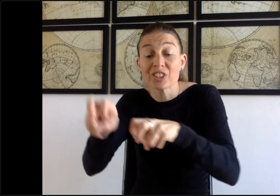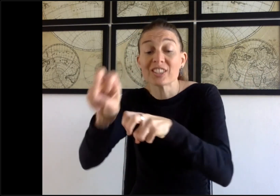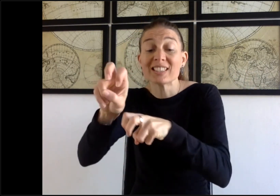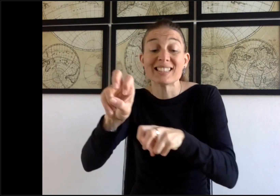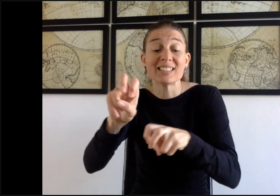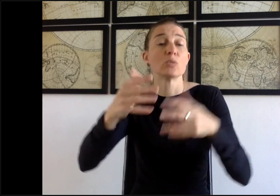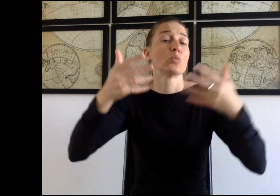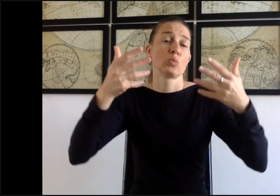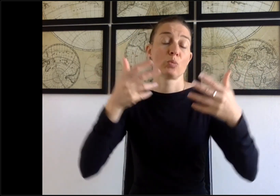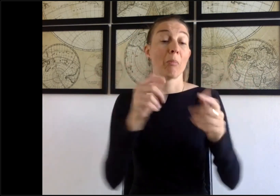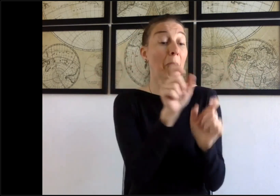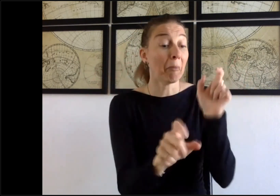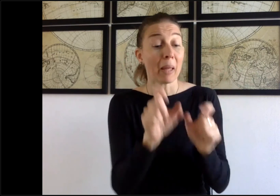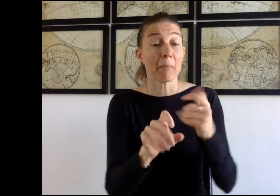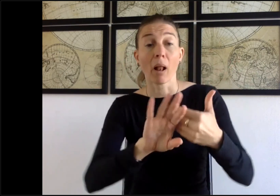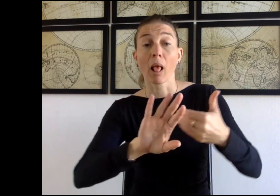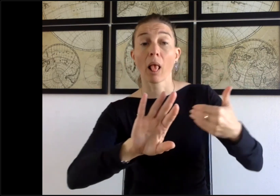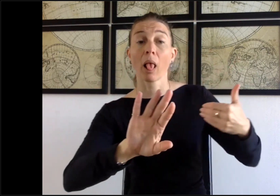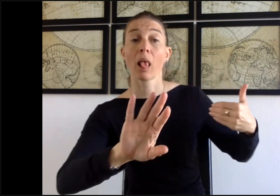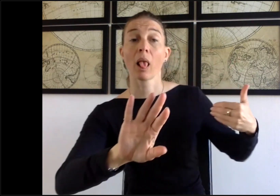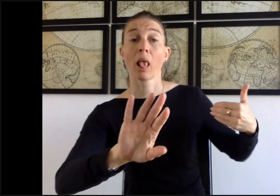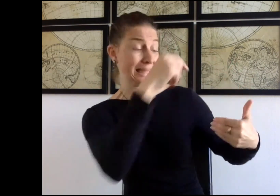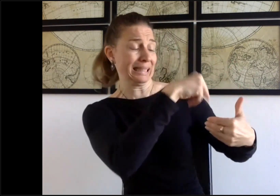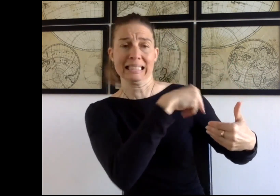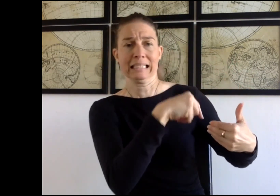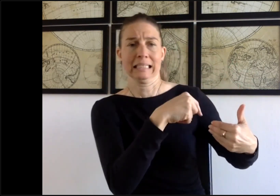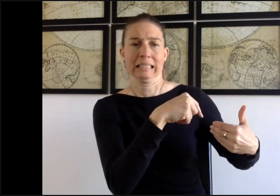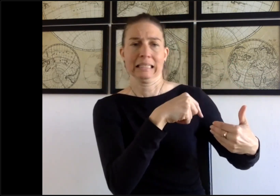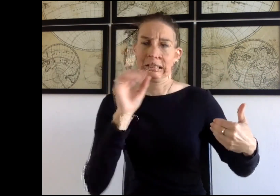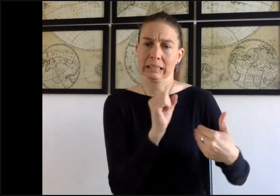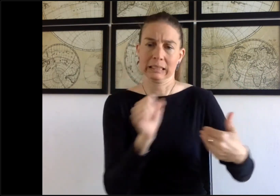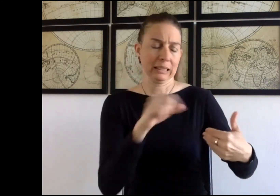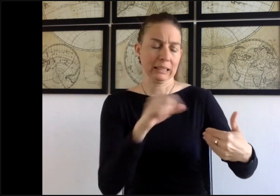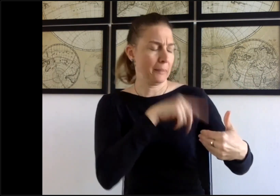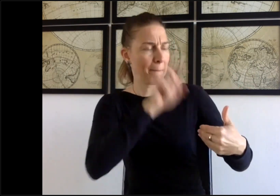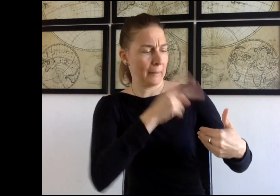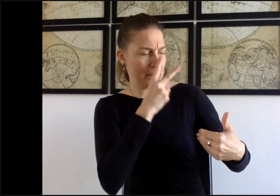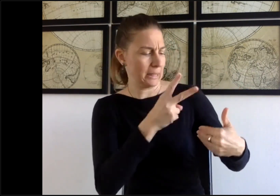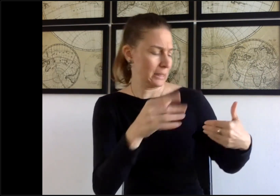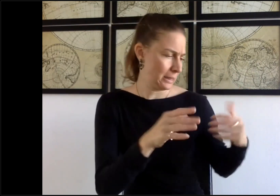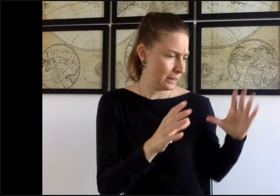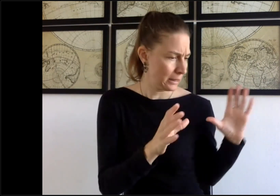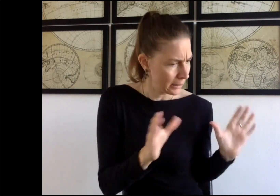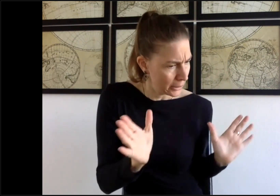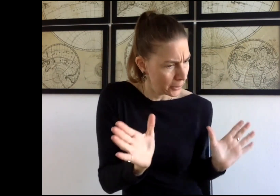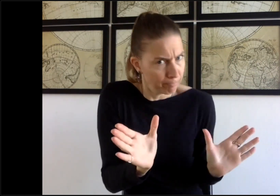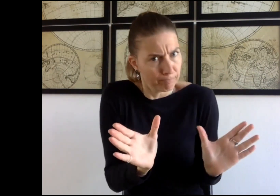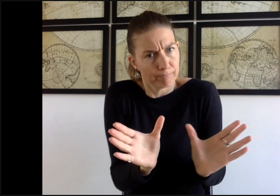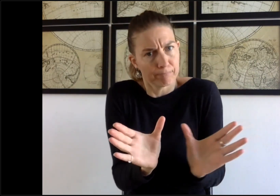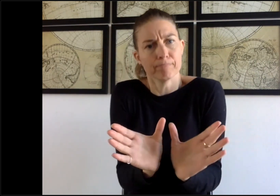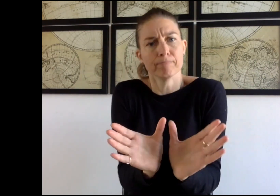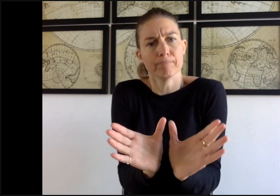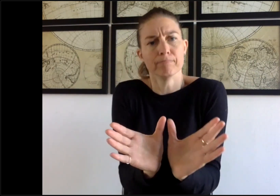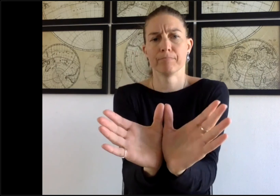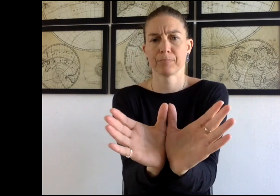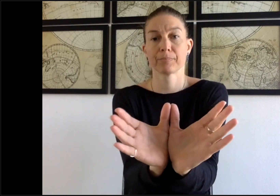work. Now, this is where obviously policy is critical. If we see people having to move from one